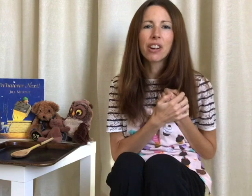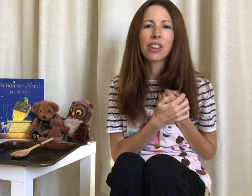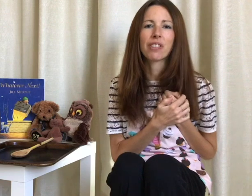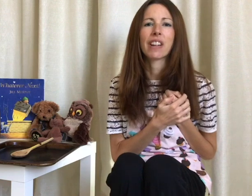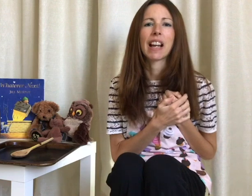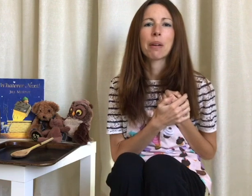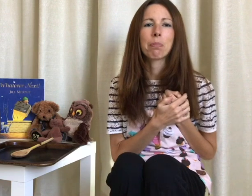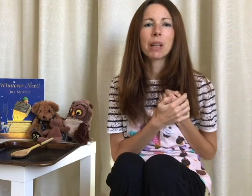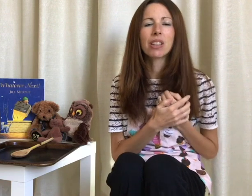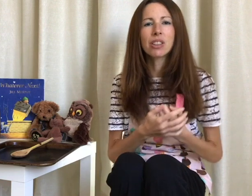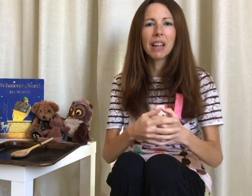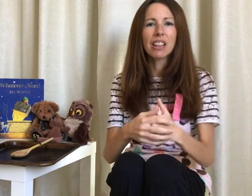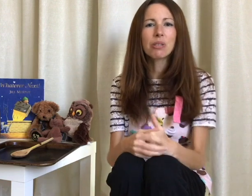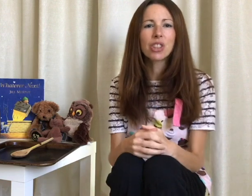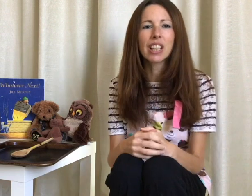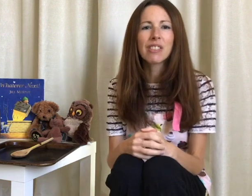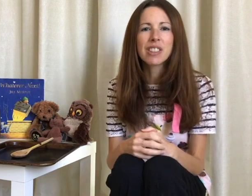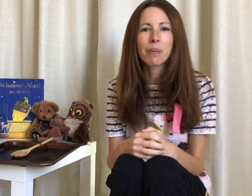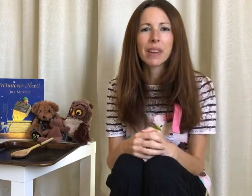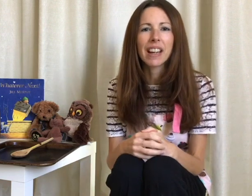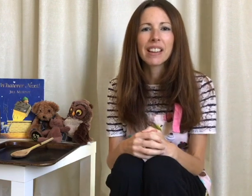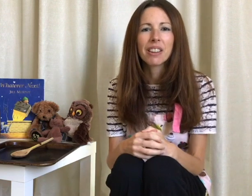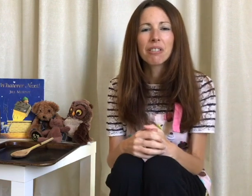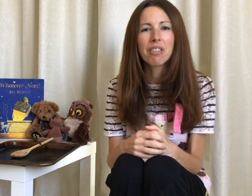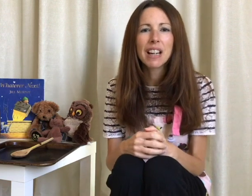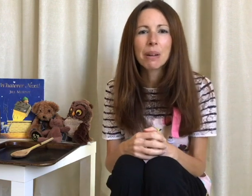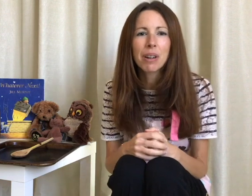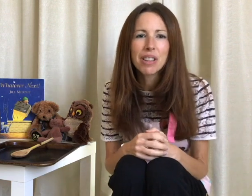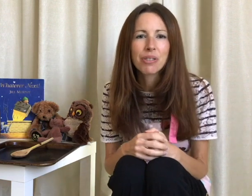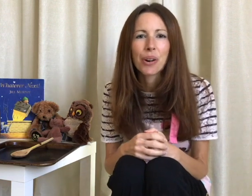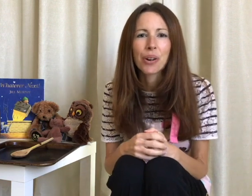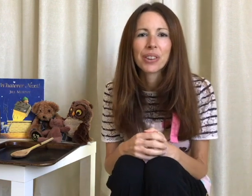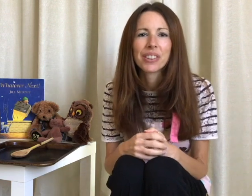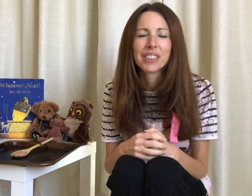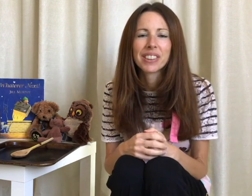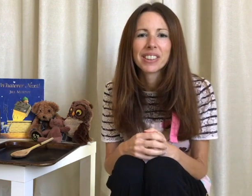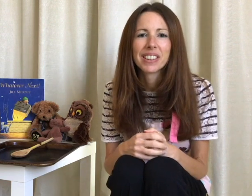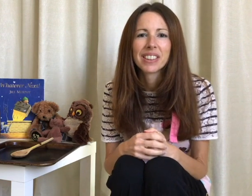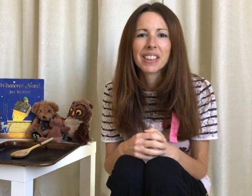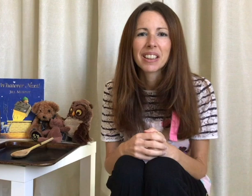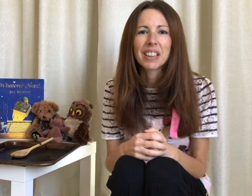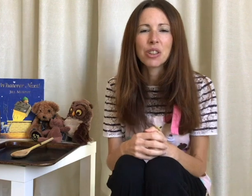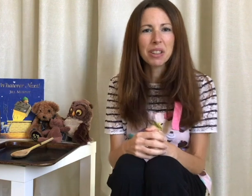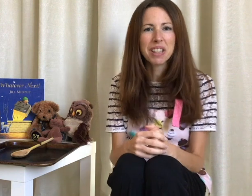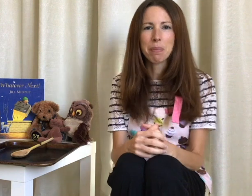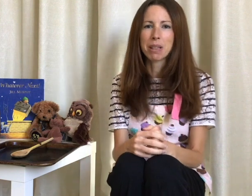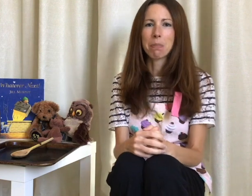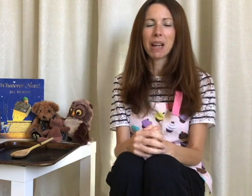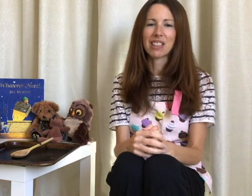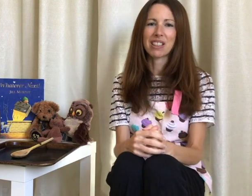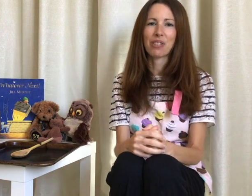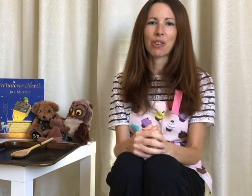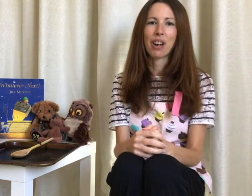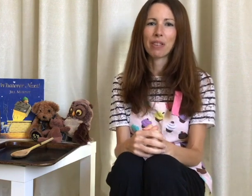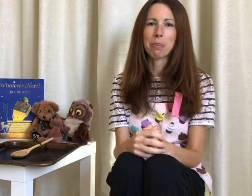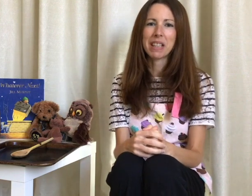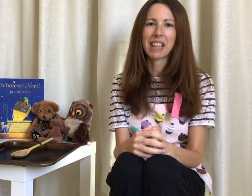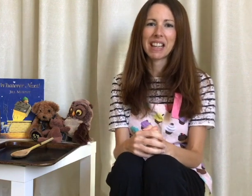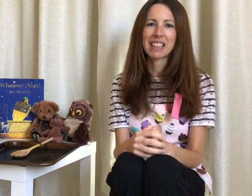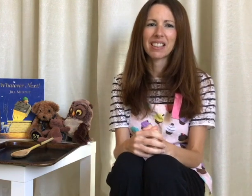feel-good feeling because you get to achieve something really wonderful. You can send me some pictures of your lovely biscuits.